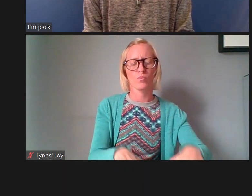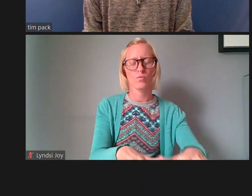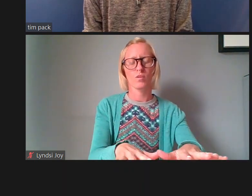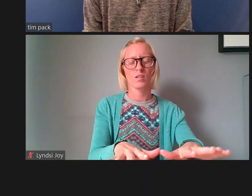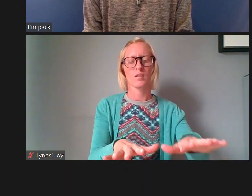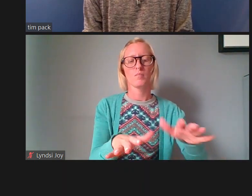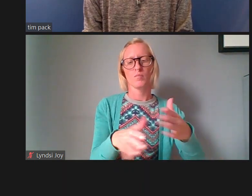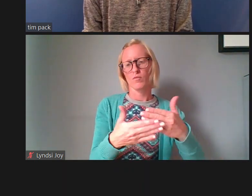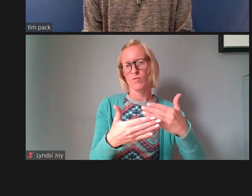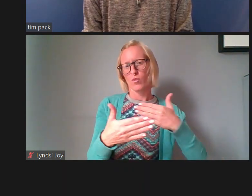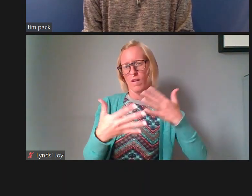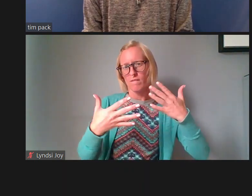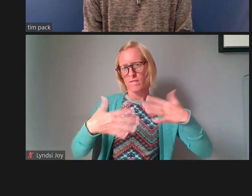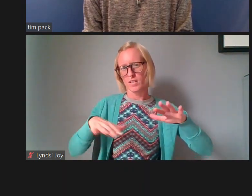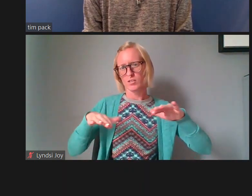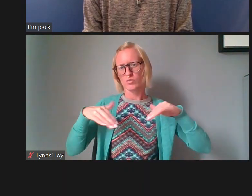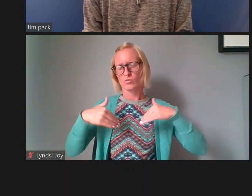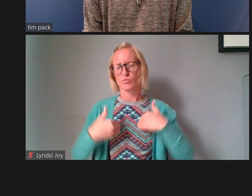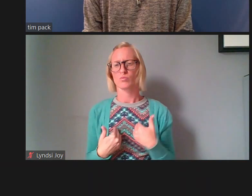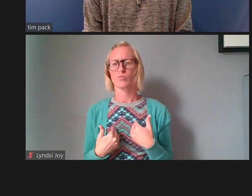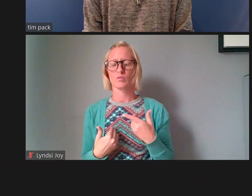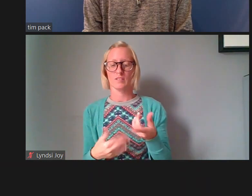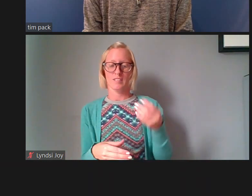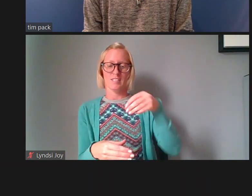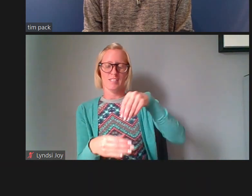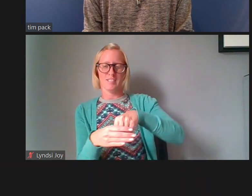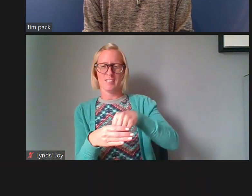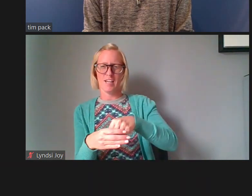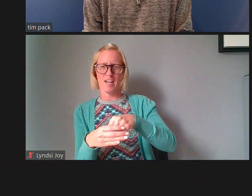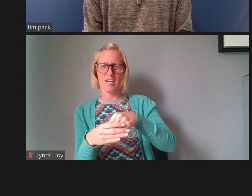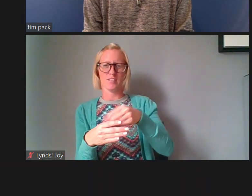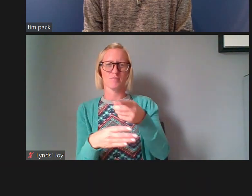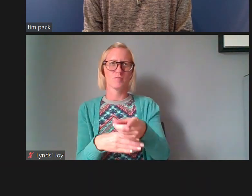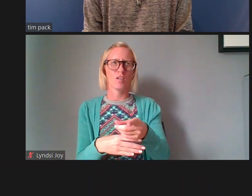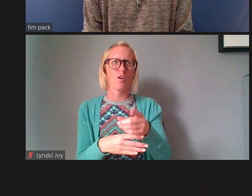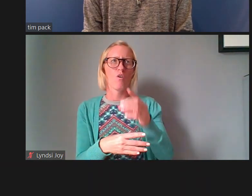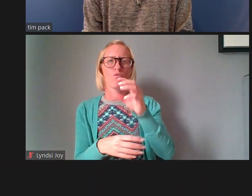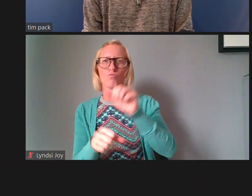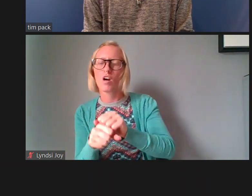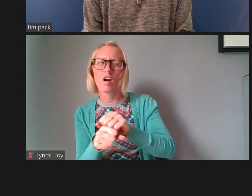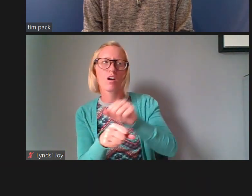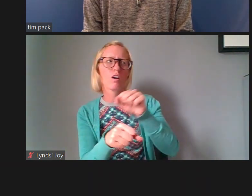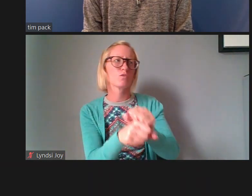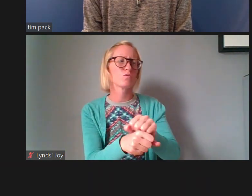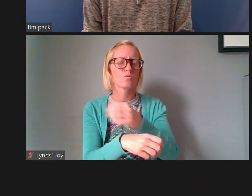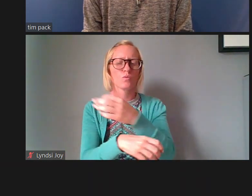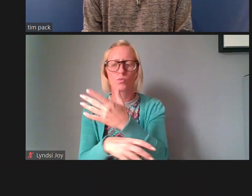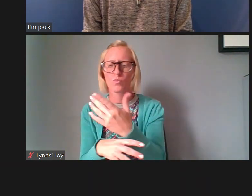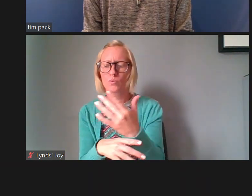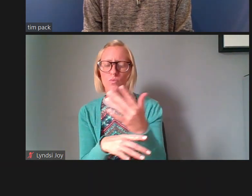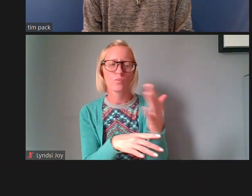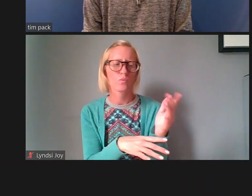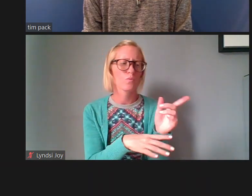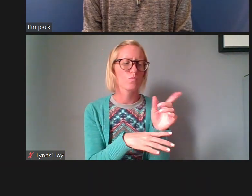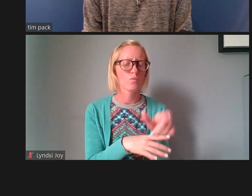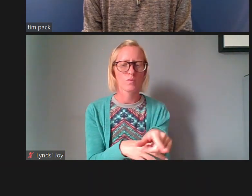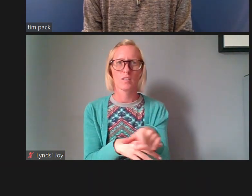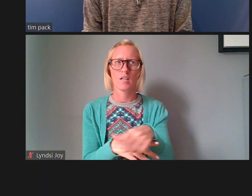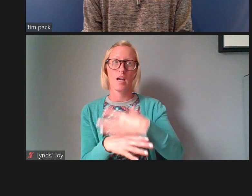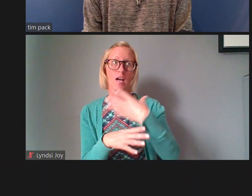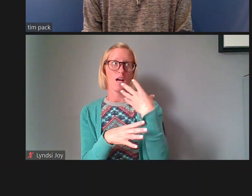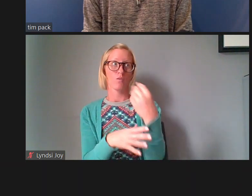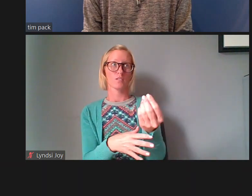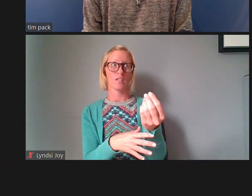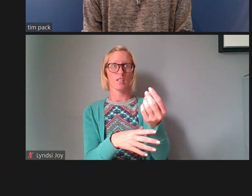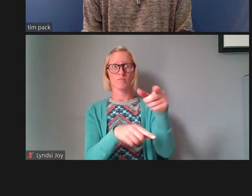finished. Inside the peacock water, rocks and weeds showing as in an aquarium. Outside was the dark blue of the